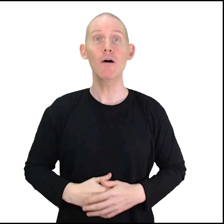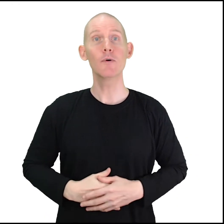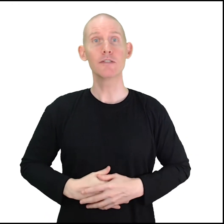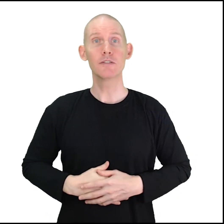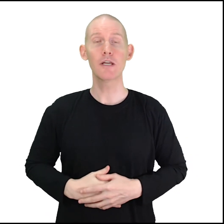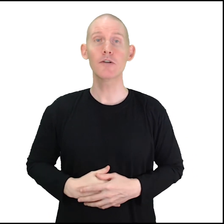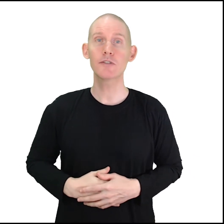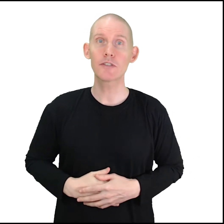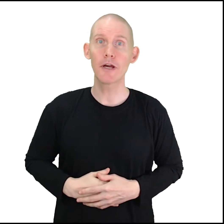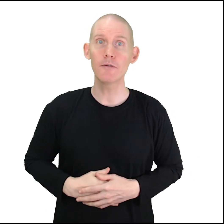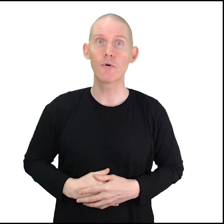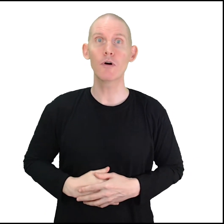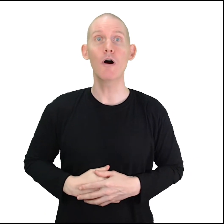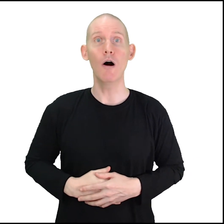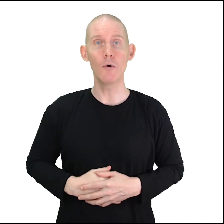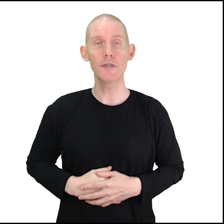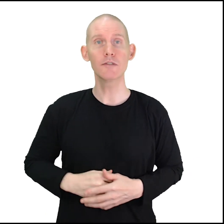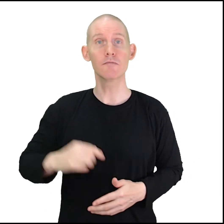Always. Here is a sign for always.